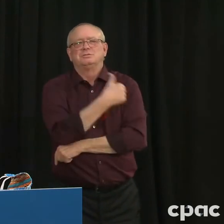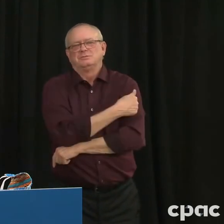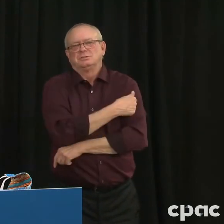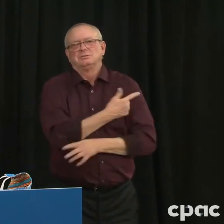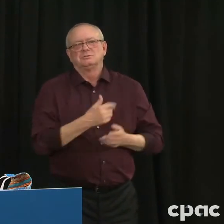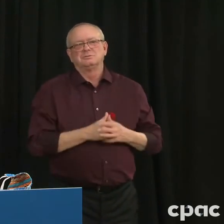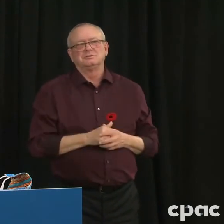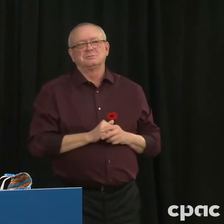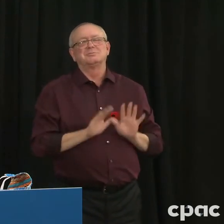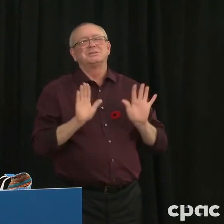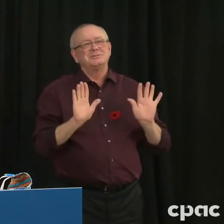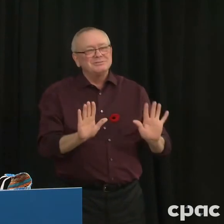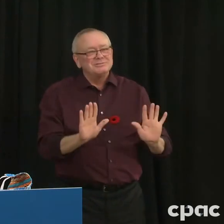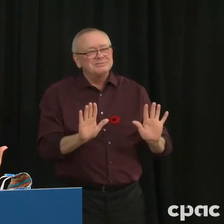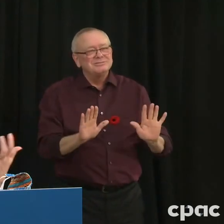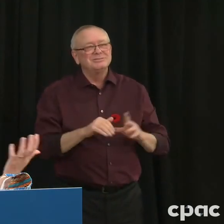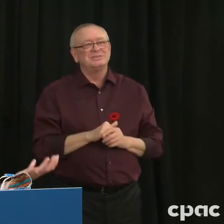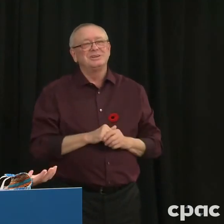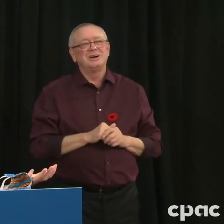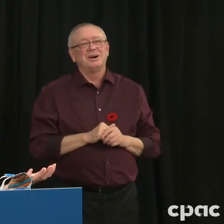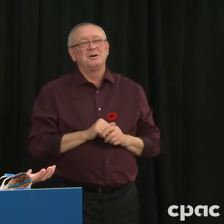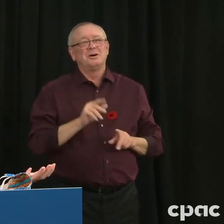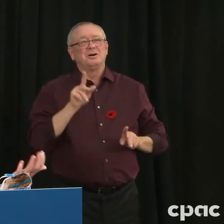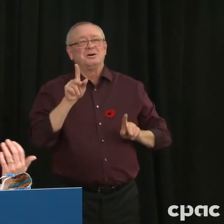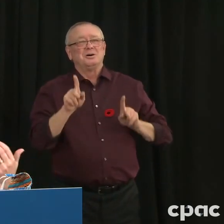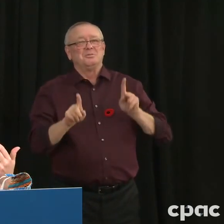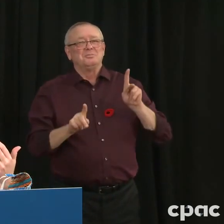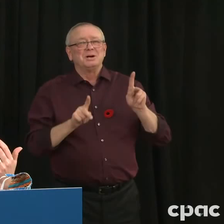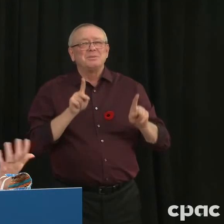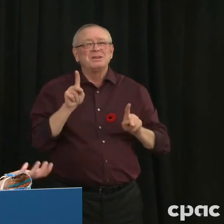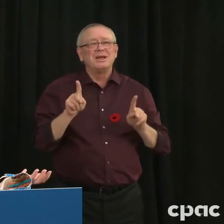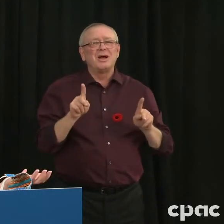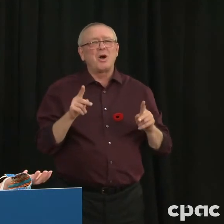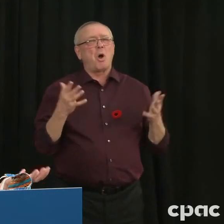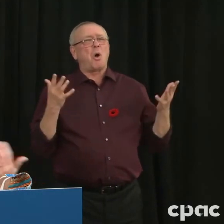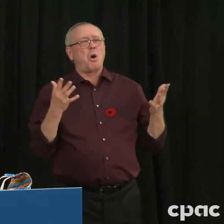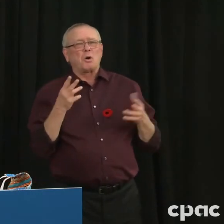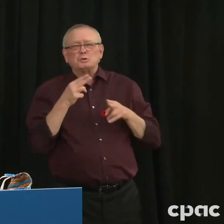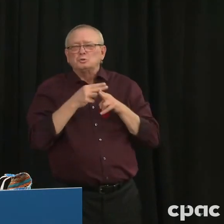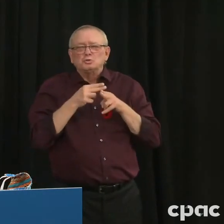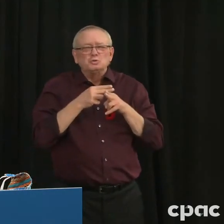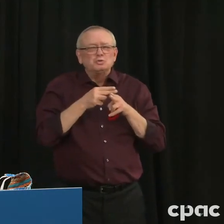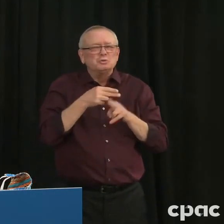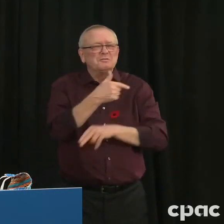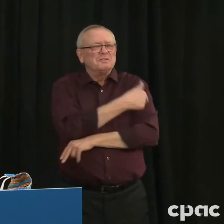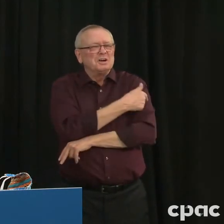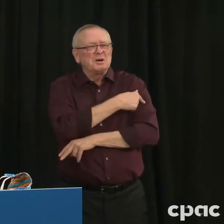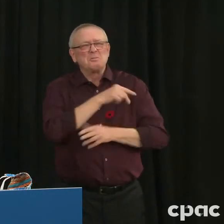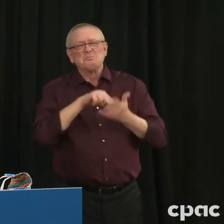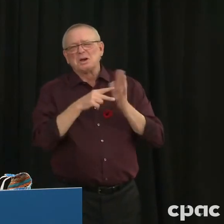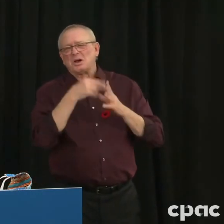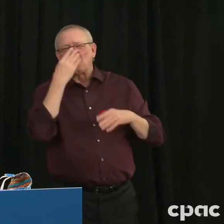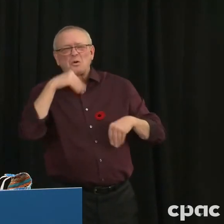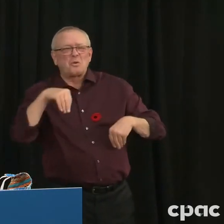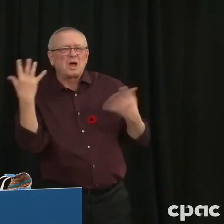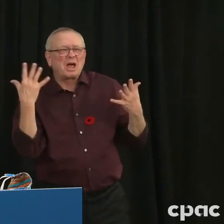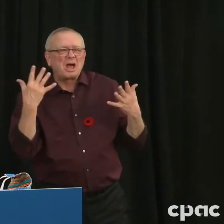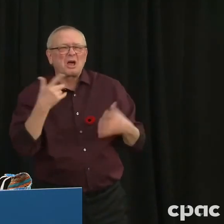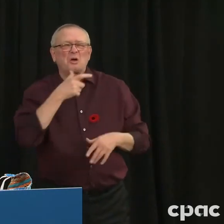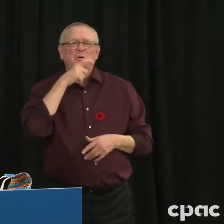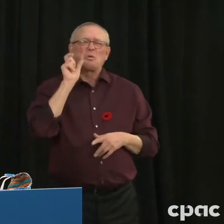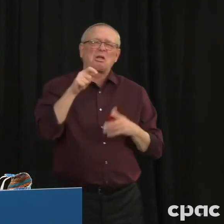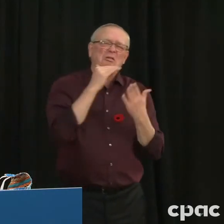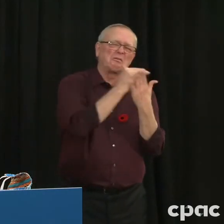the possibility of a vaccine being available within a few months, perhaps as justification for not taking our current measures